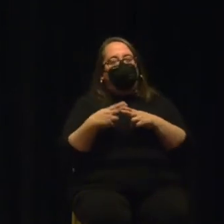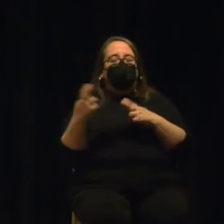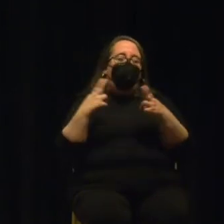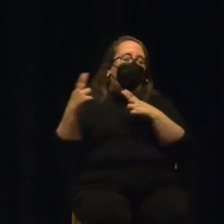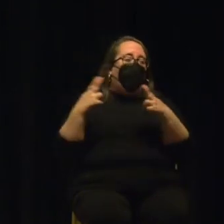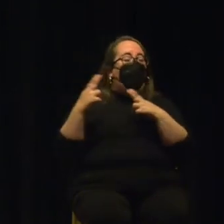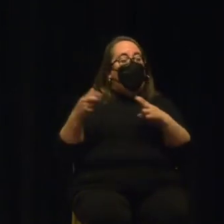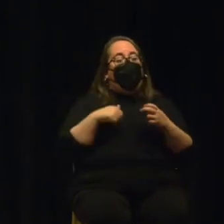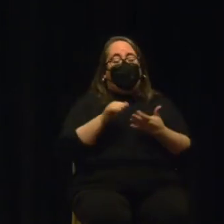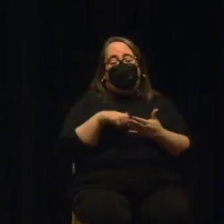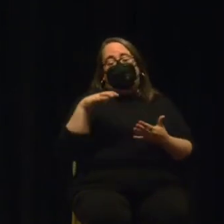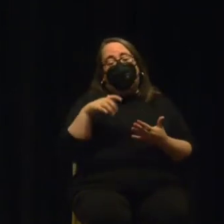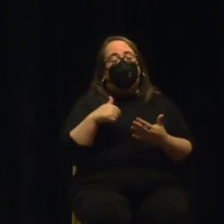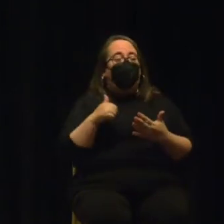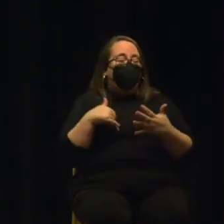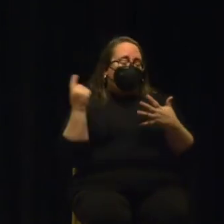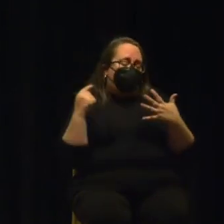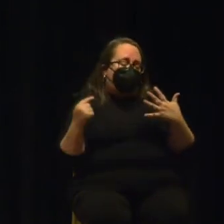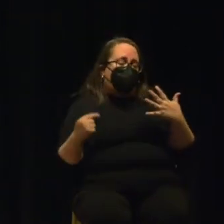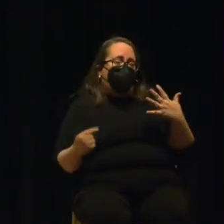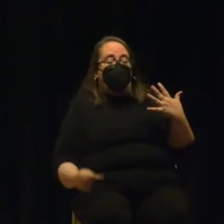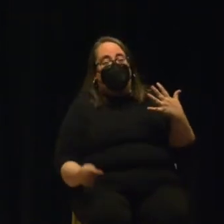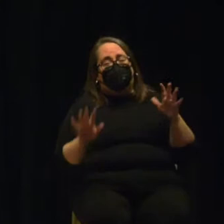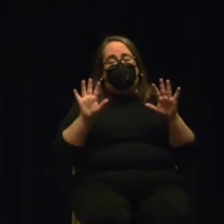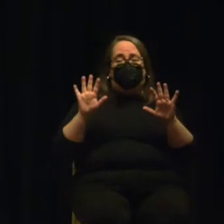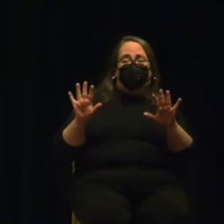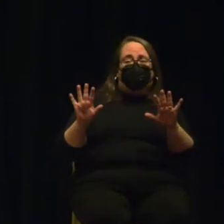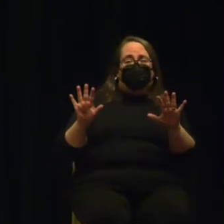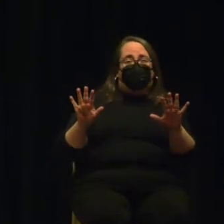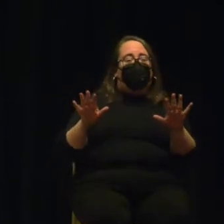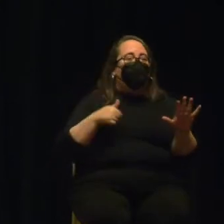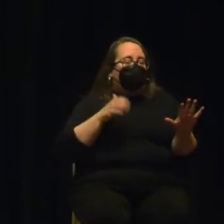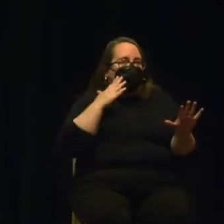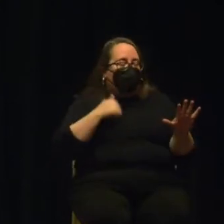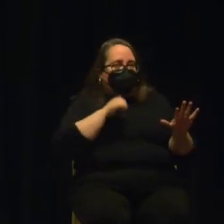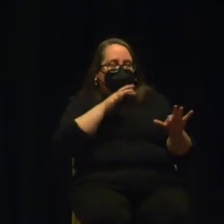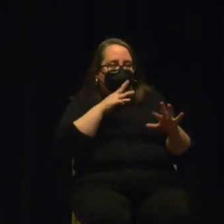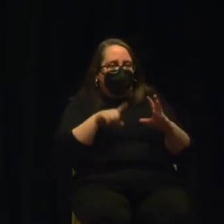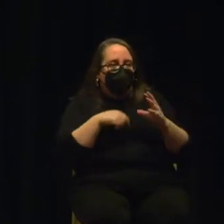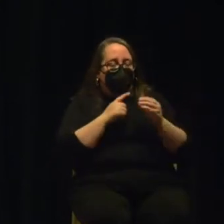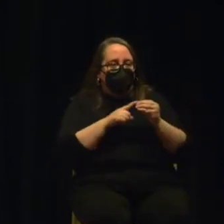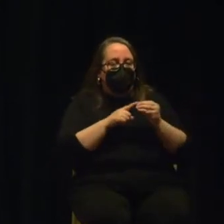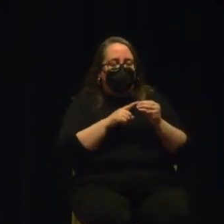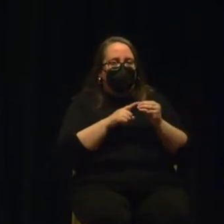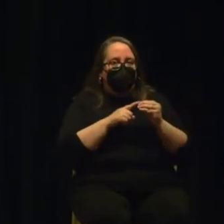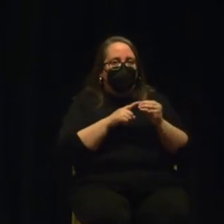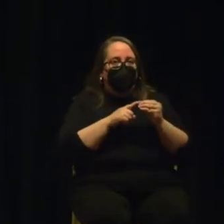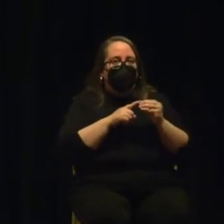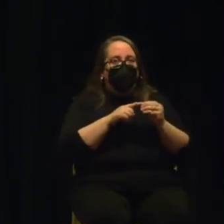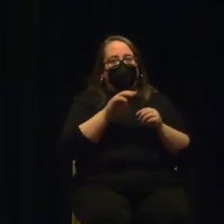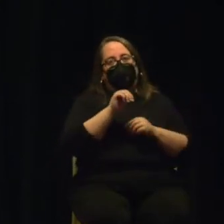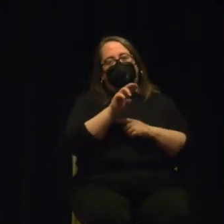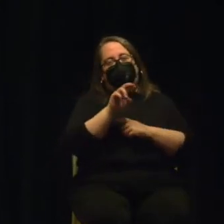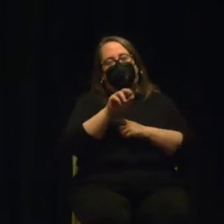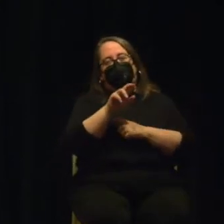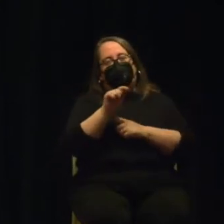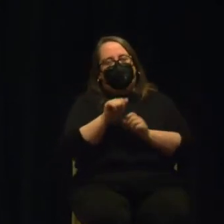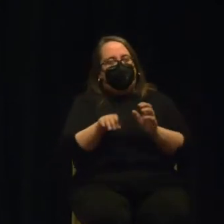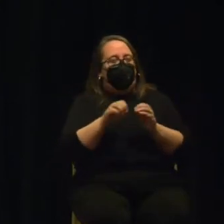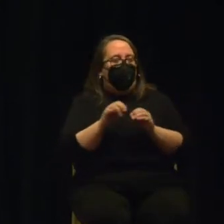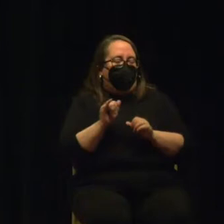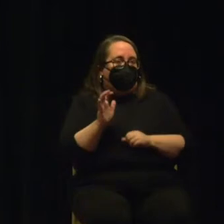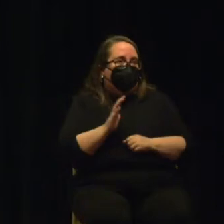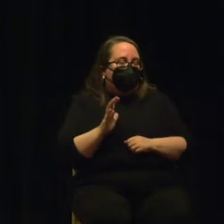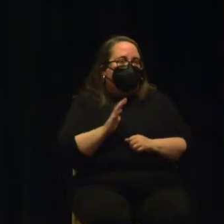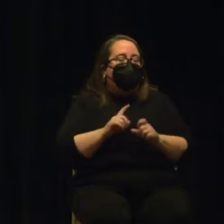I'm rich. I'm right. All of this stuff. Right. Like, I know we don't talk about, you know, we don't talk about Mr. West anymore as much as we did. But